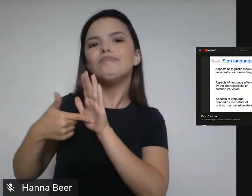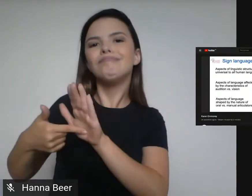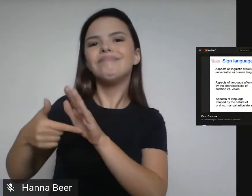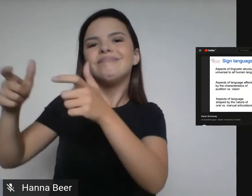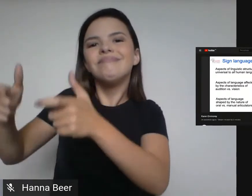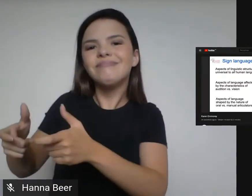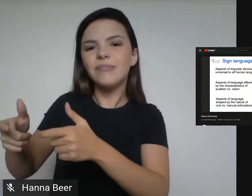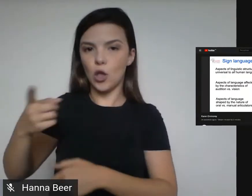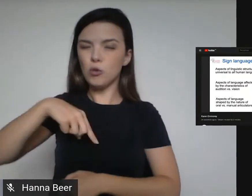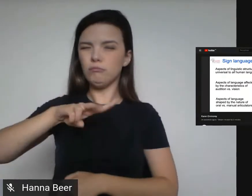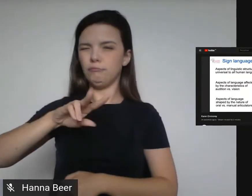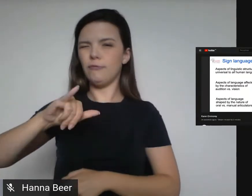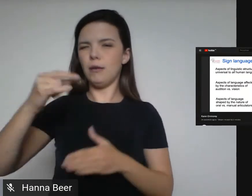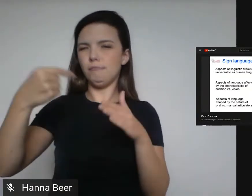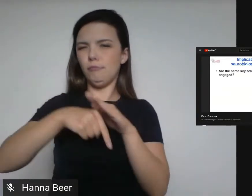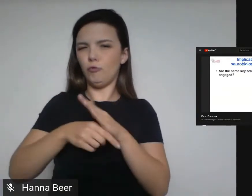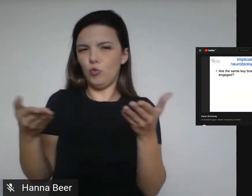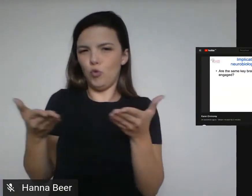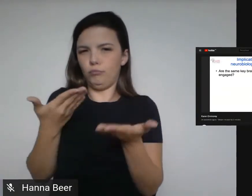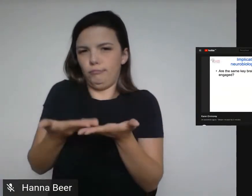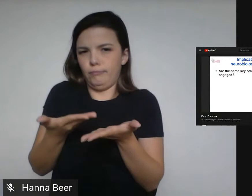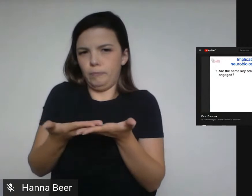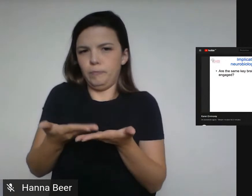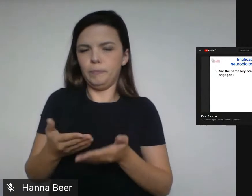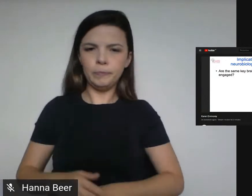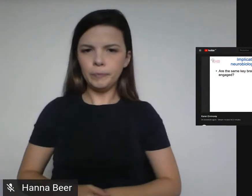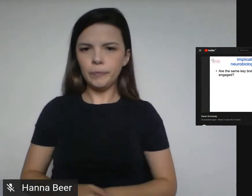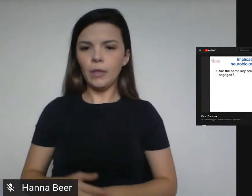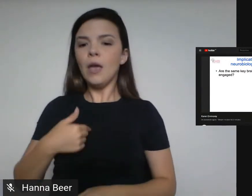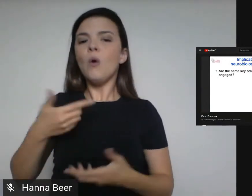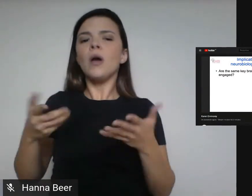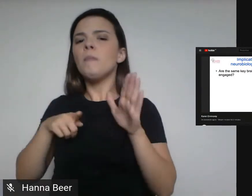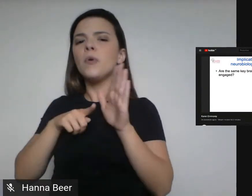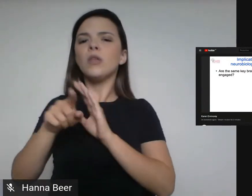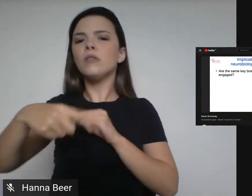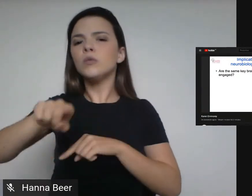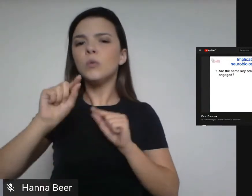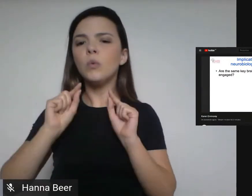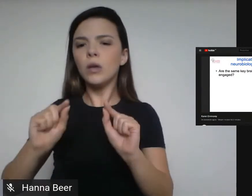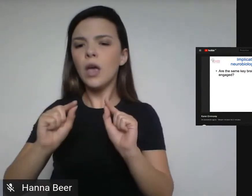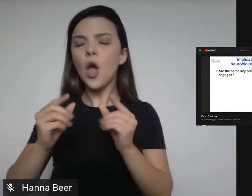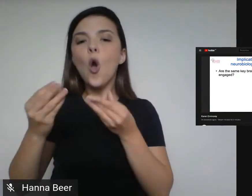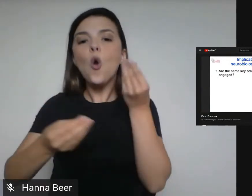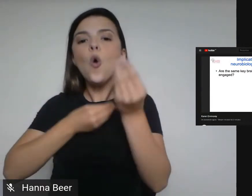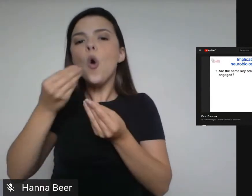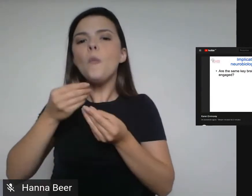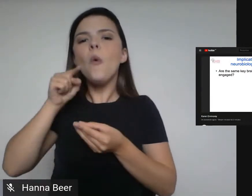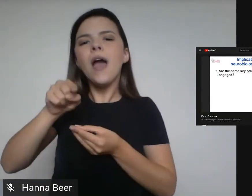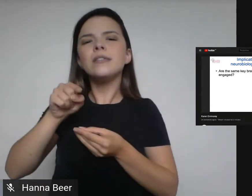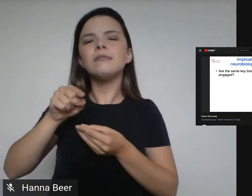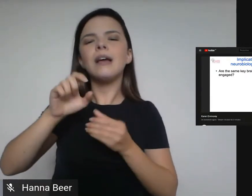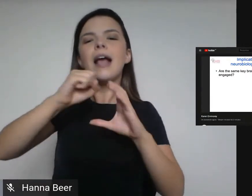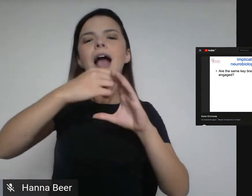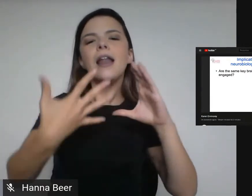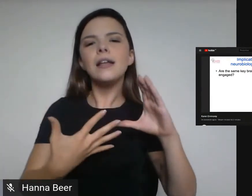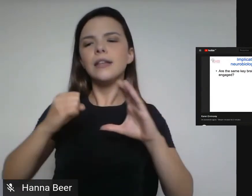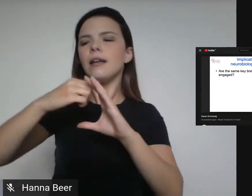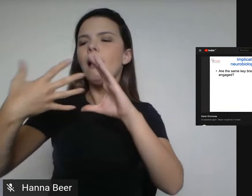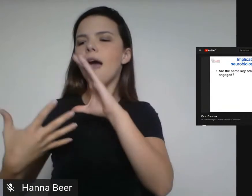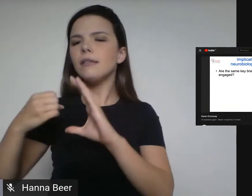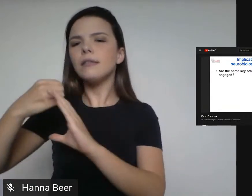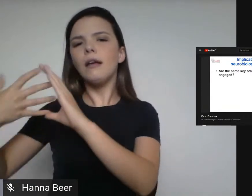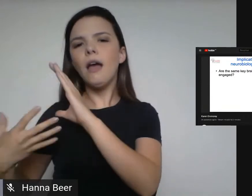today. So what I want to ask is, what are the implications of these differences for the neurobiology of